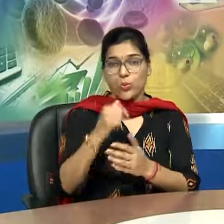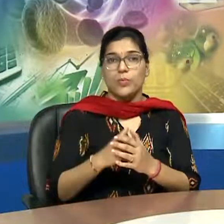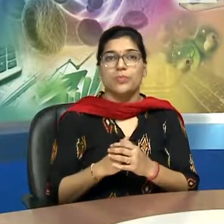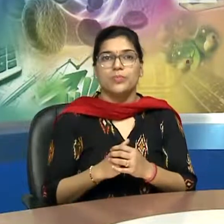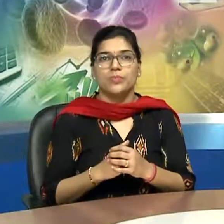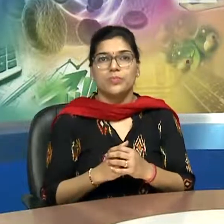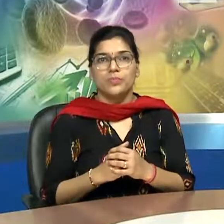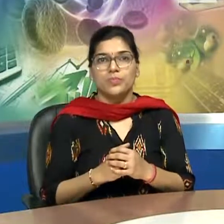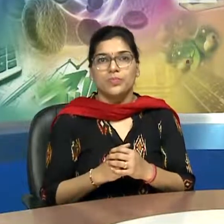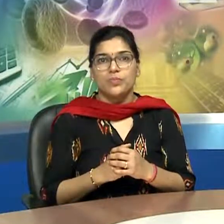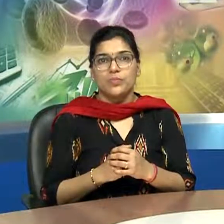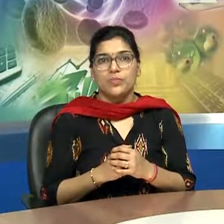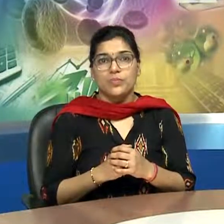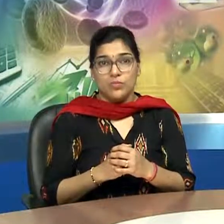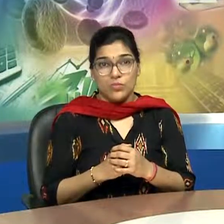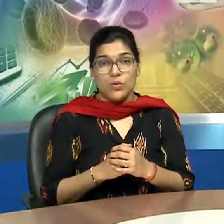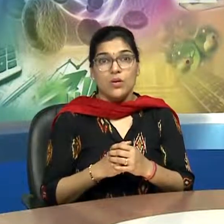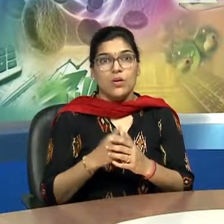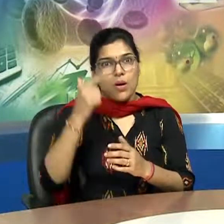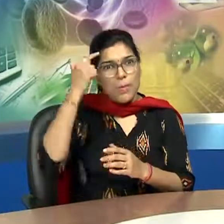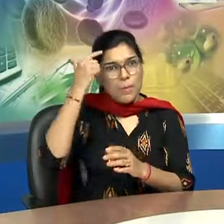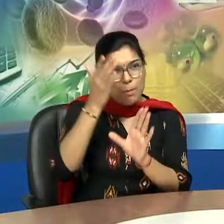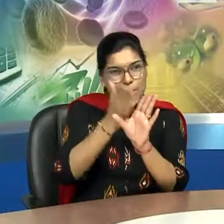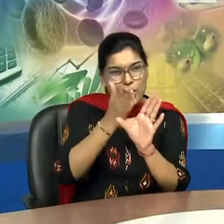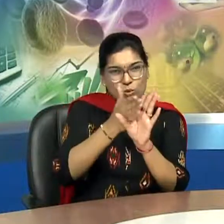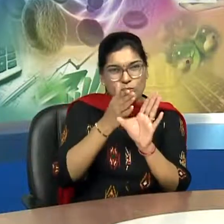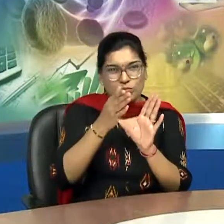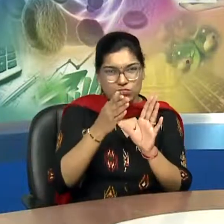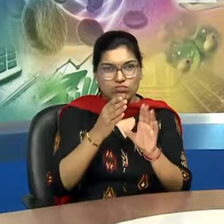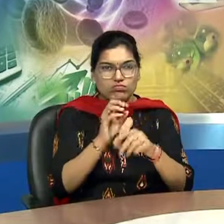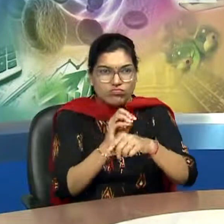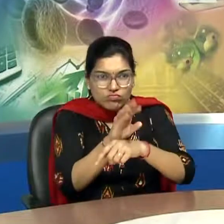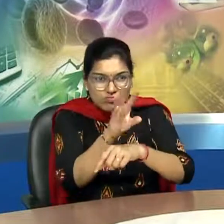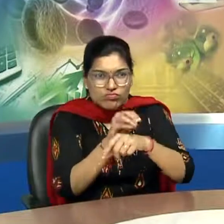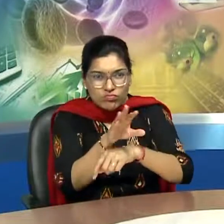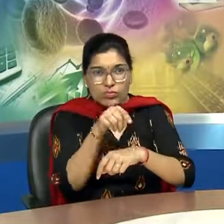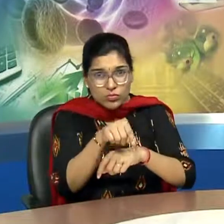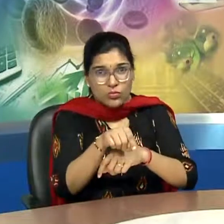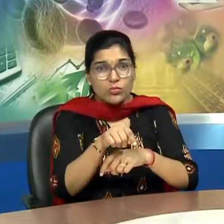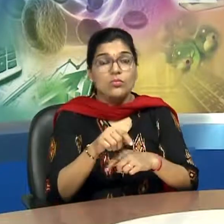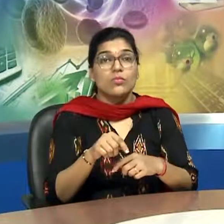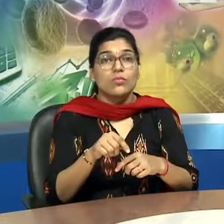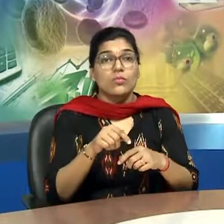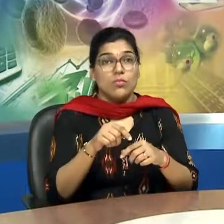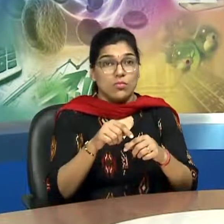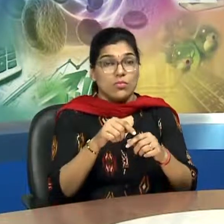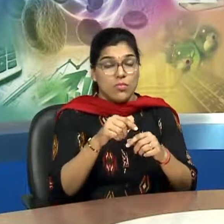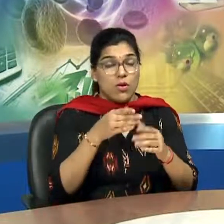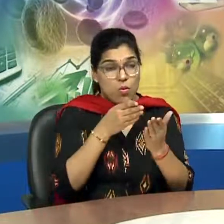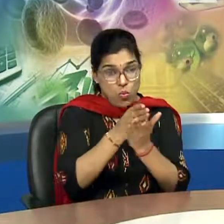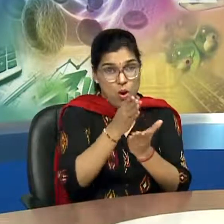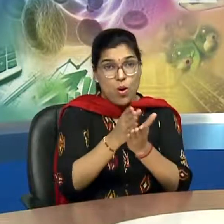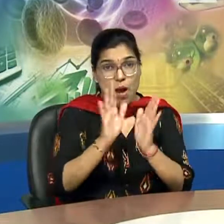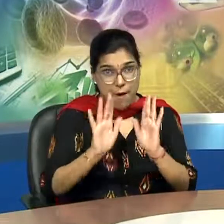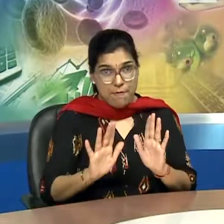And this is the second point. This point explains that there are many